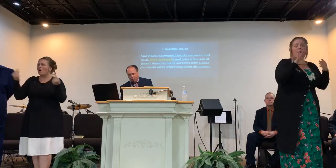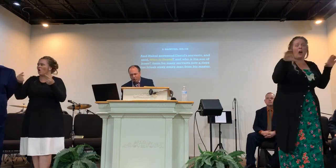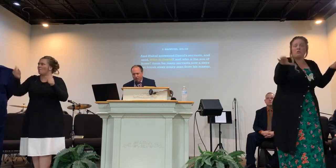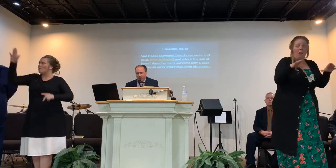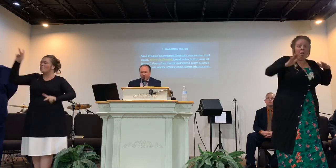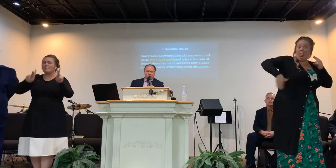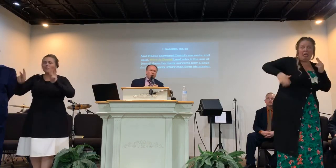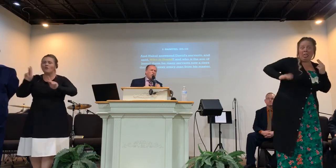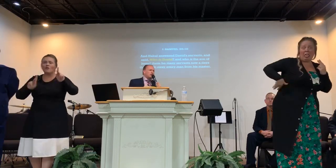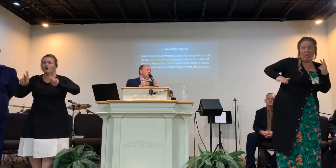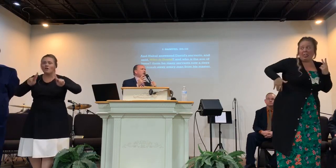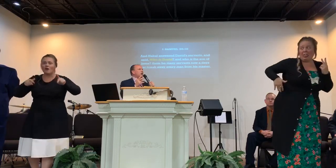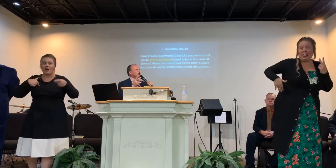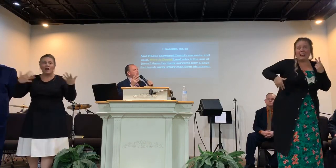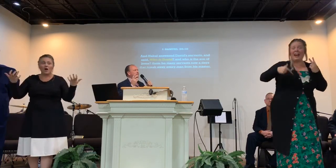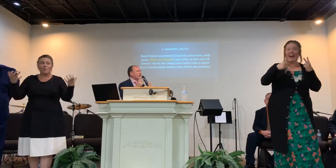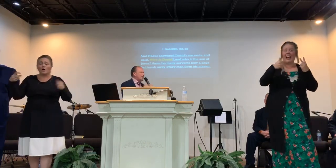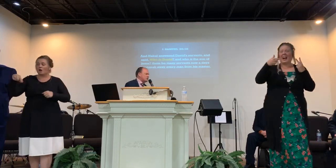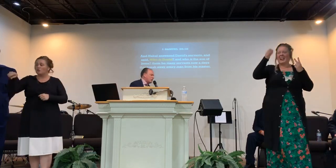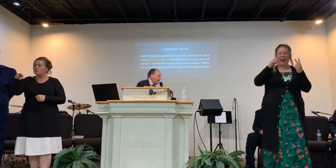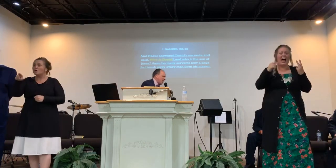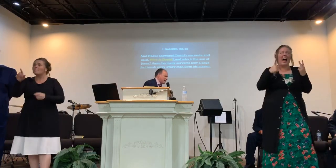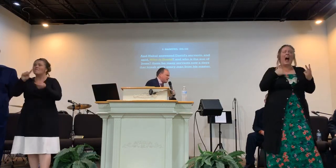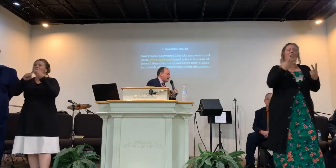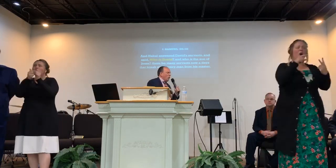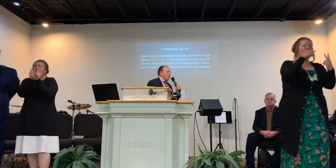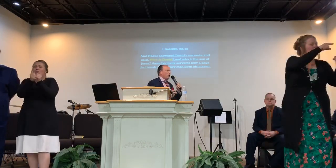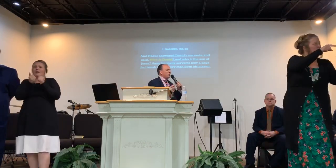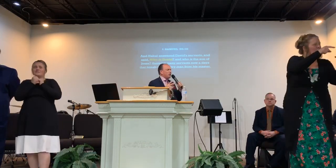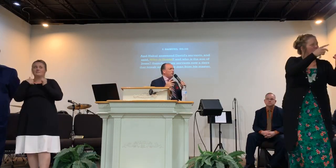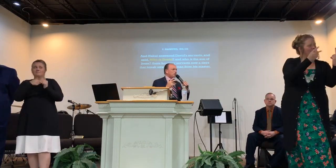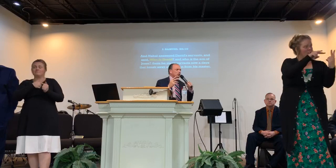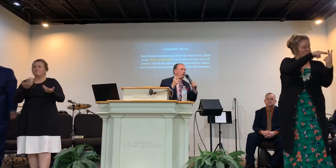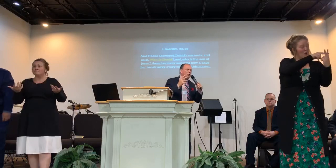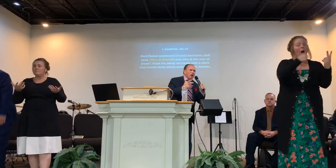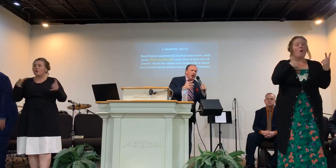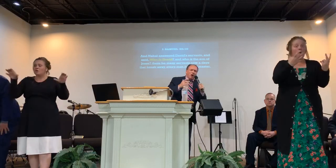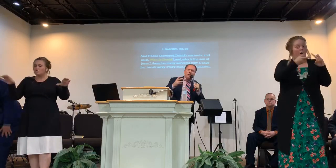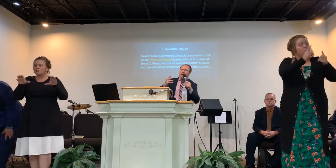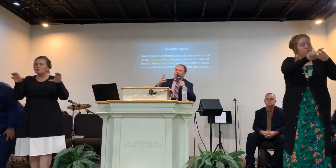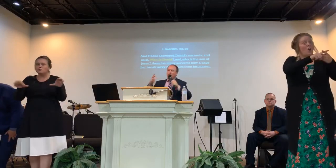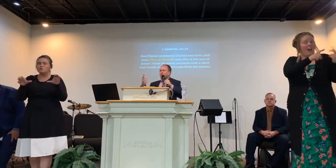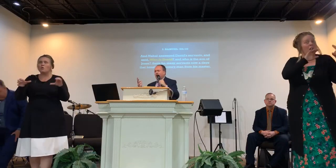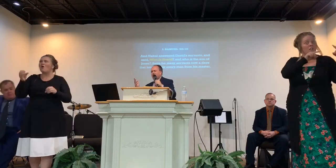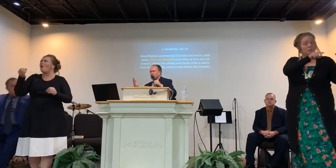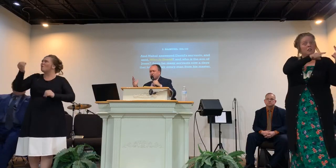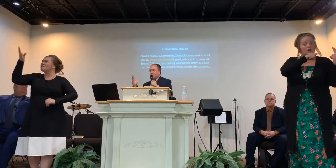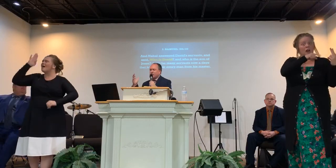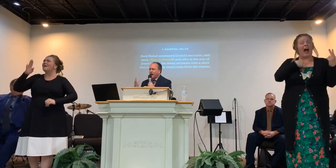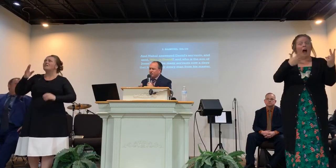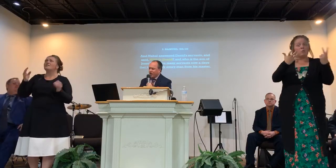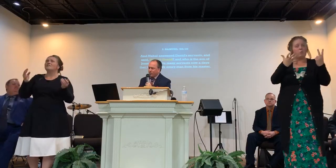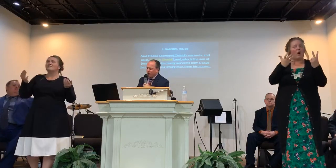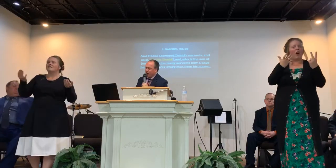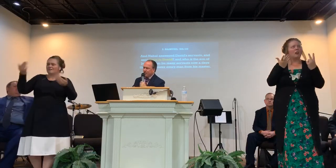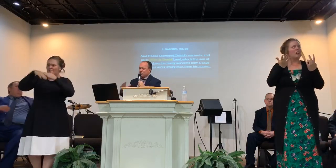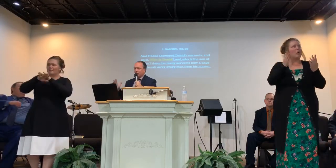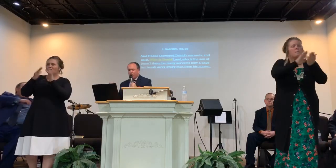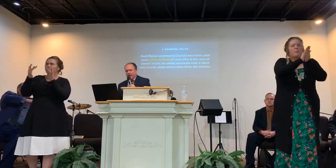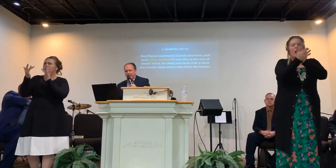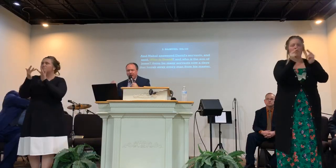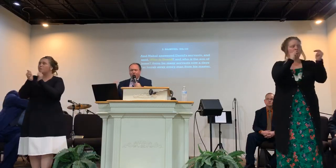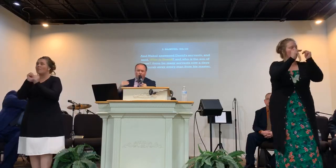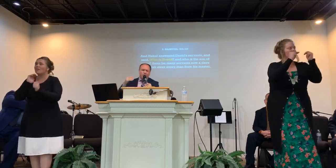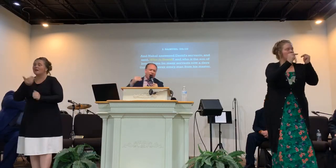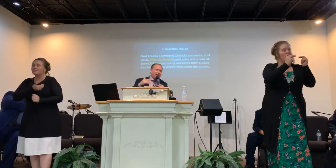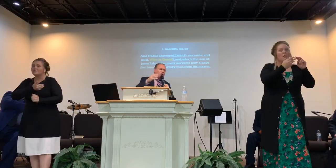your people. So we want you to be friends with us. We want you to do, oh God, come into some contract with us so